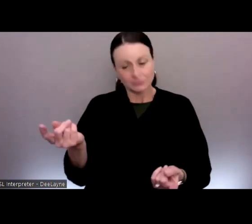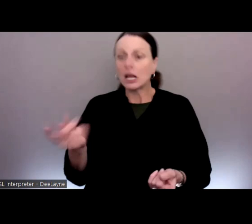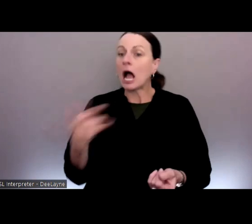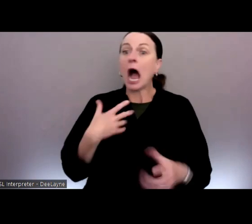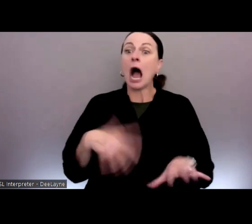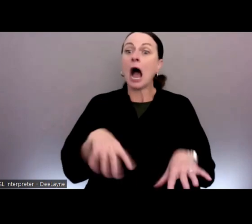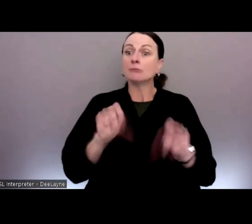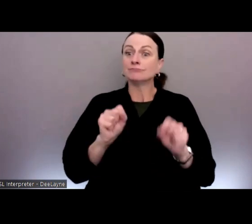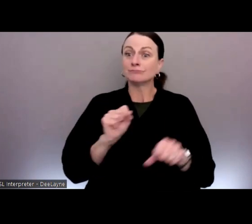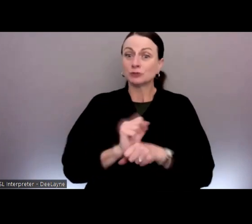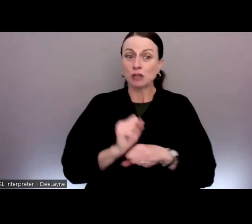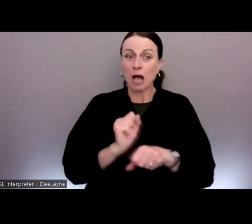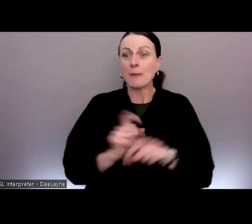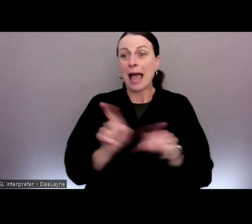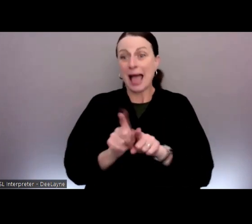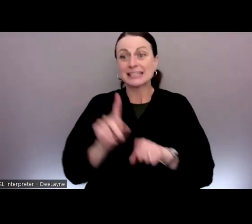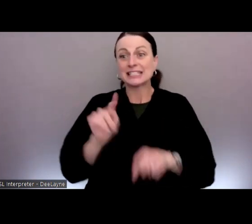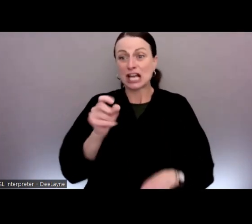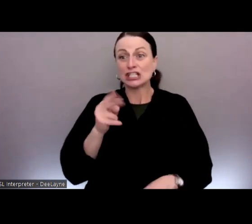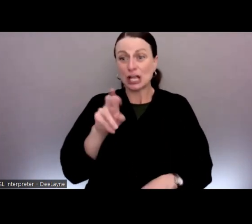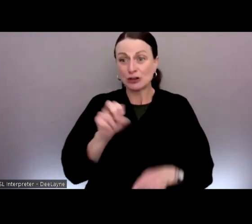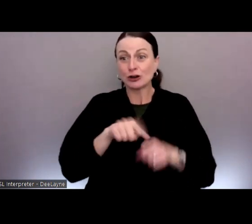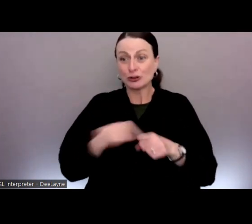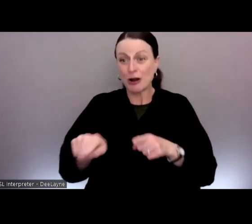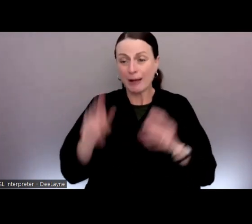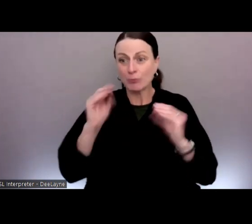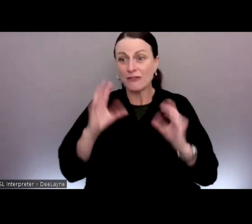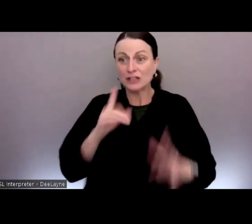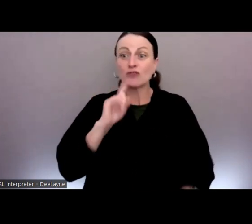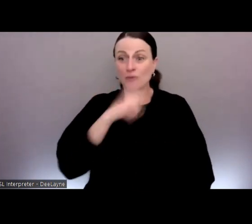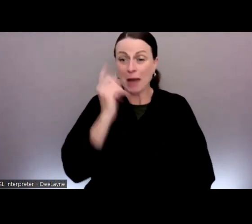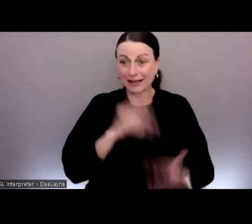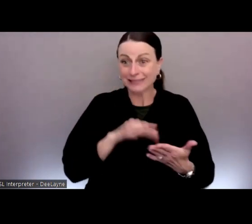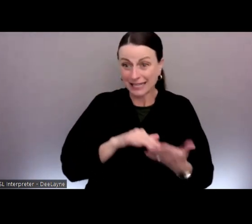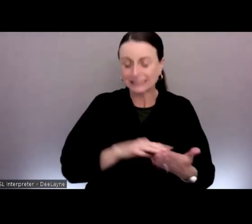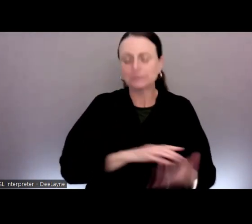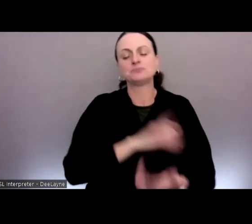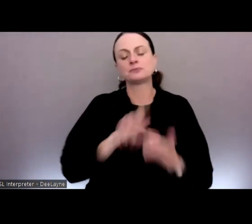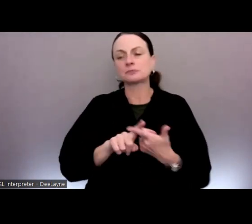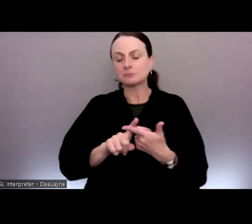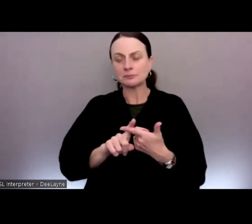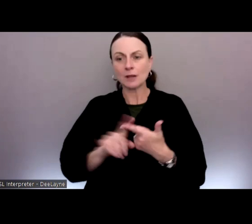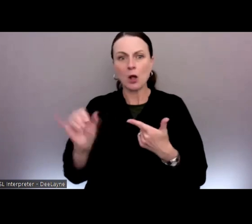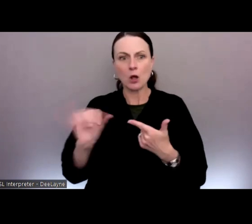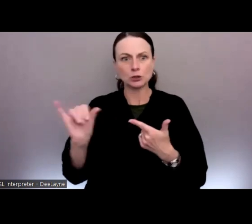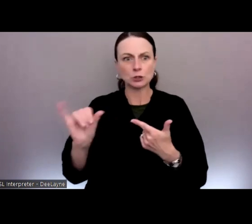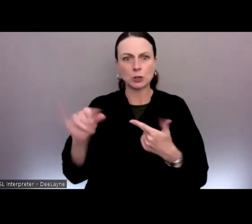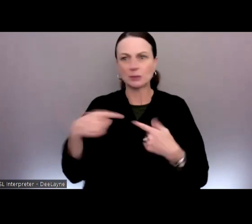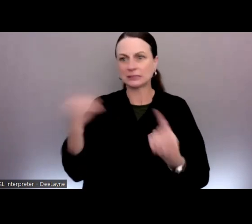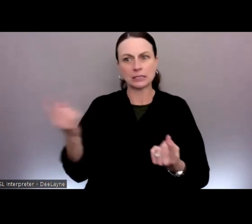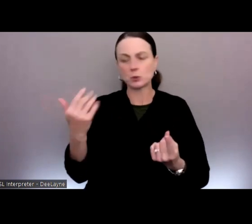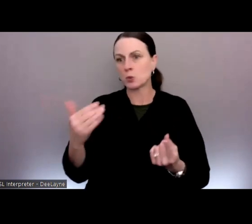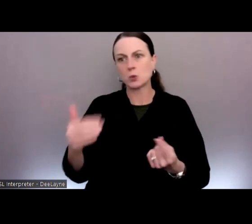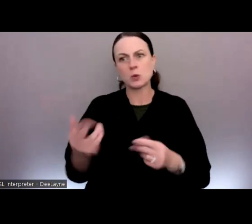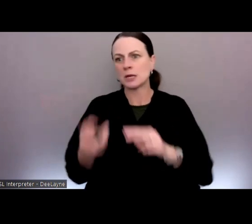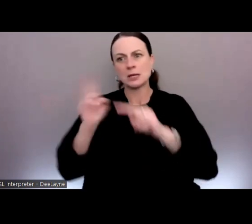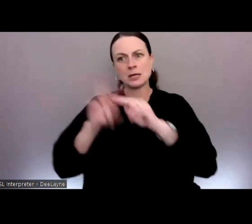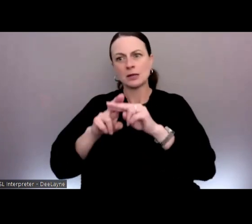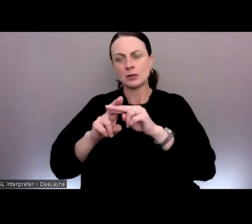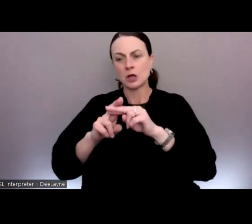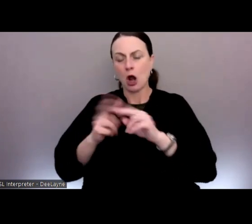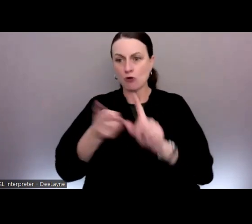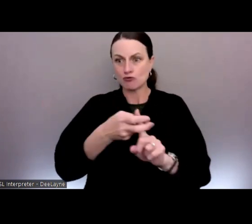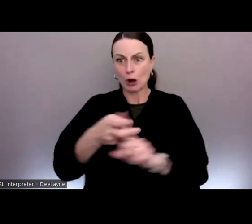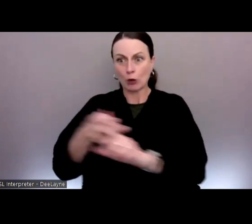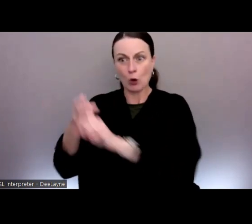as a tenure track professor of Black studies, and particularly since the dramatic increase in the recruitment